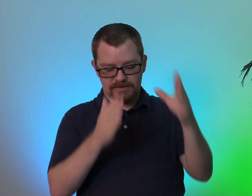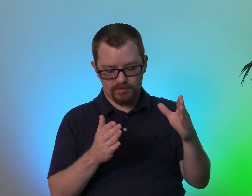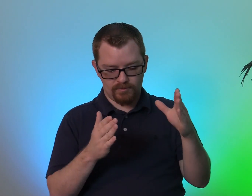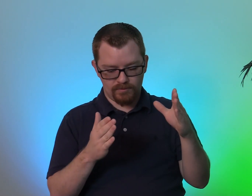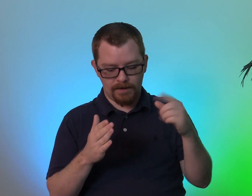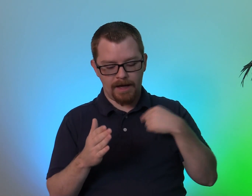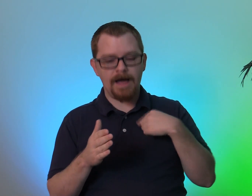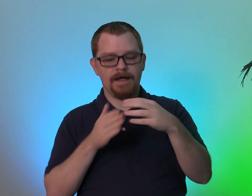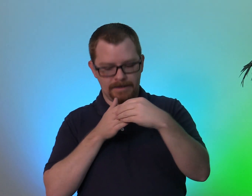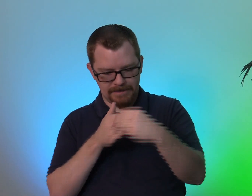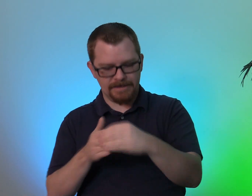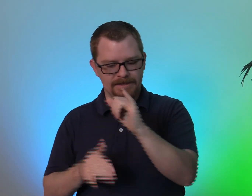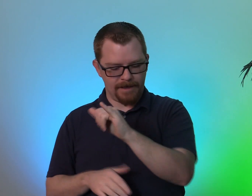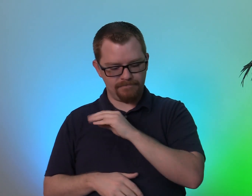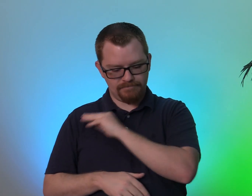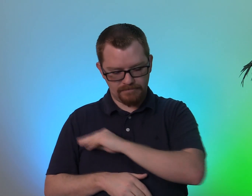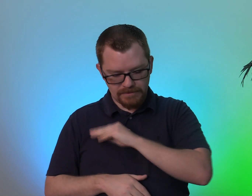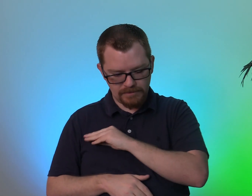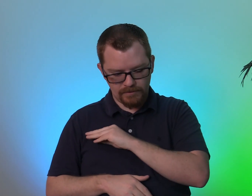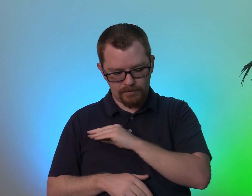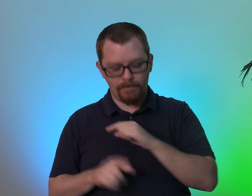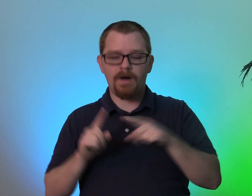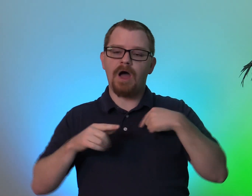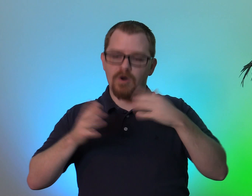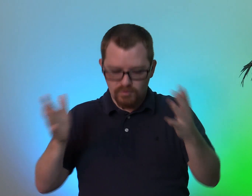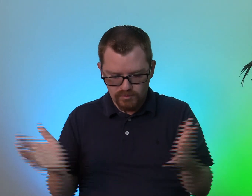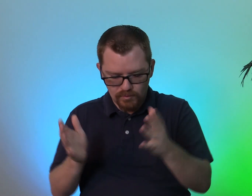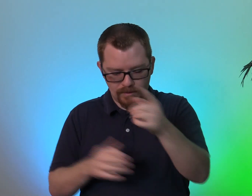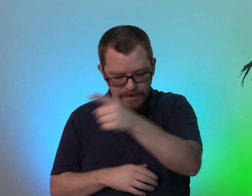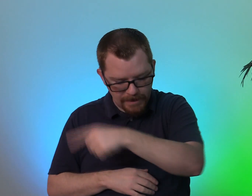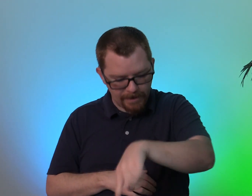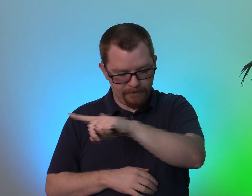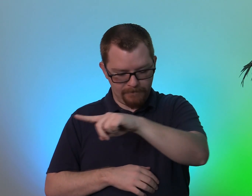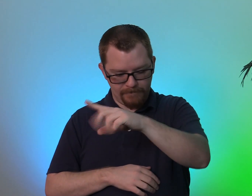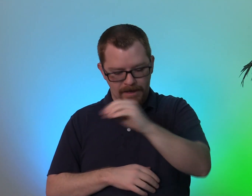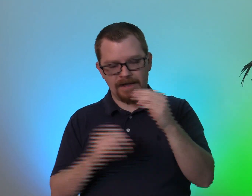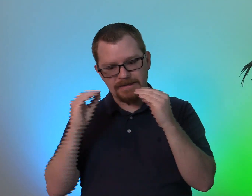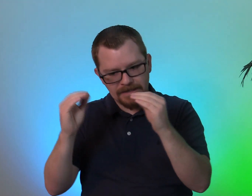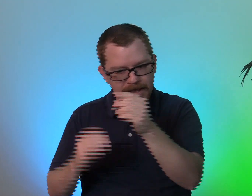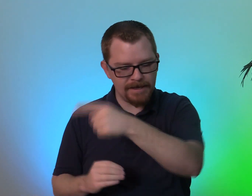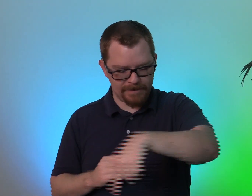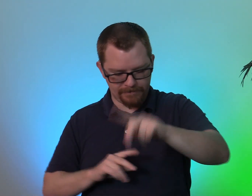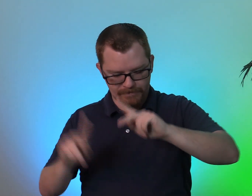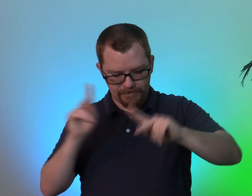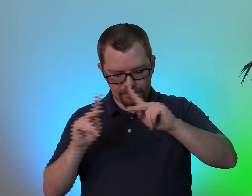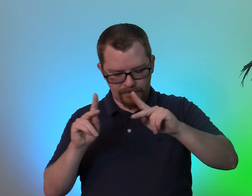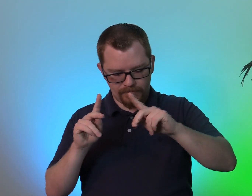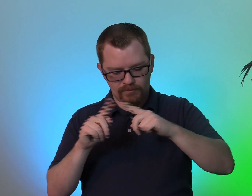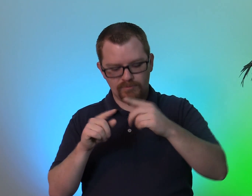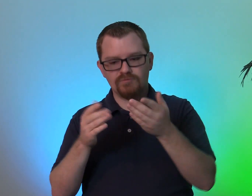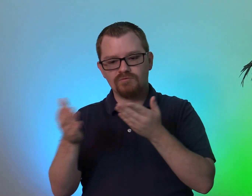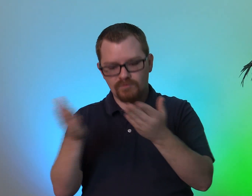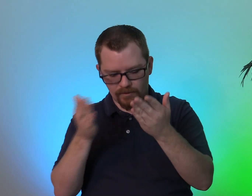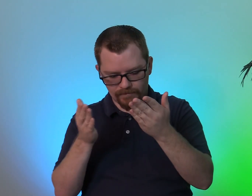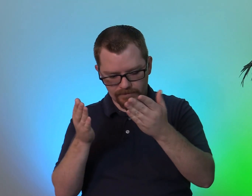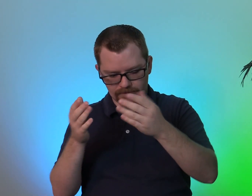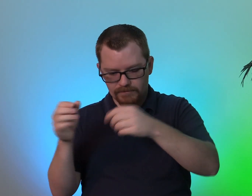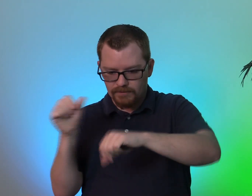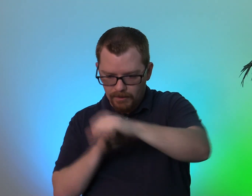As deaf ministry leader, I lead the ministry But I encourage and teach them